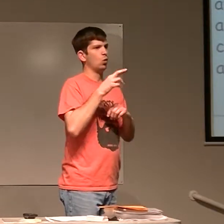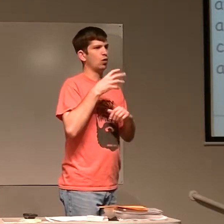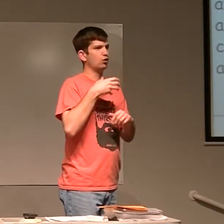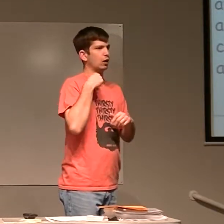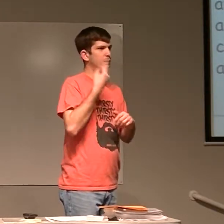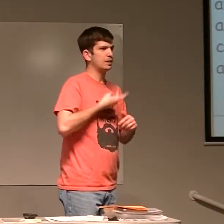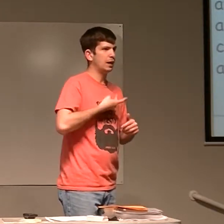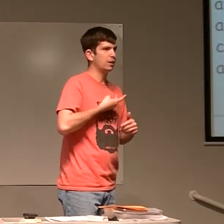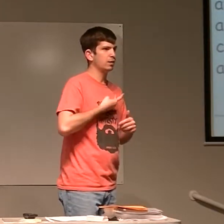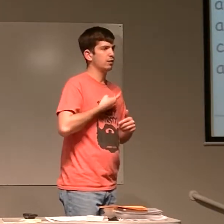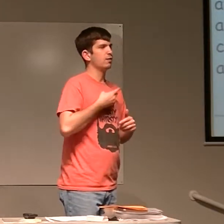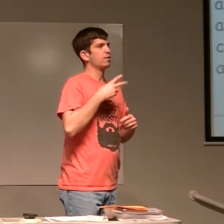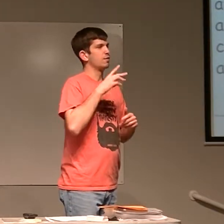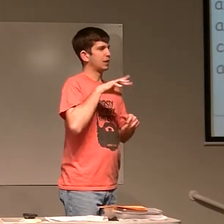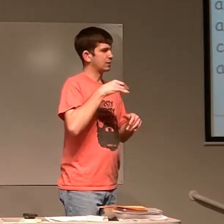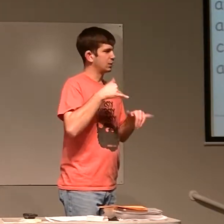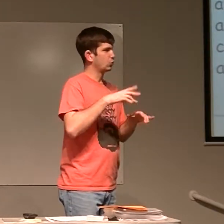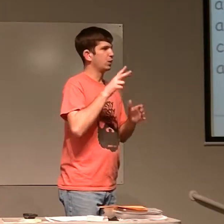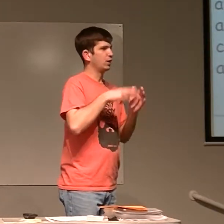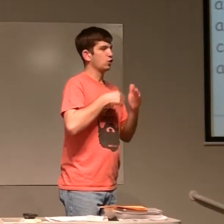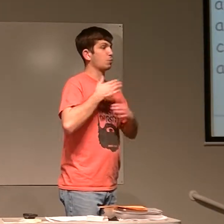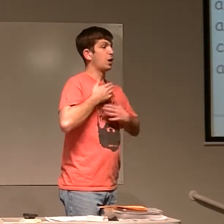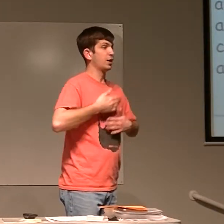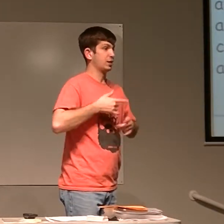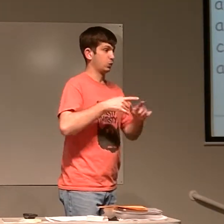if you're upset, they can still read your body language.